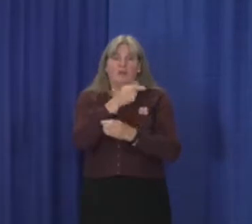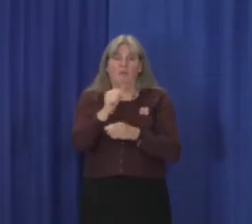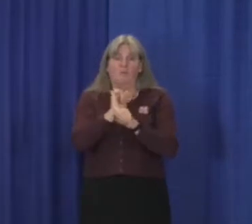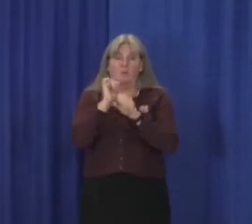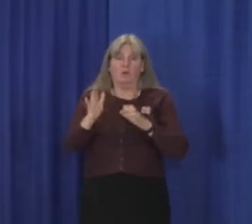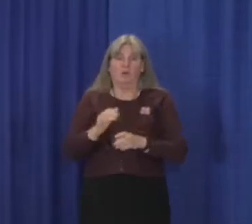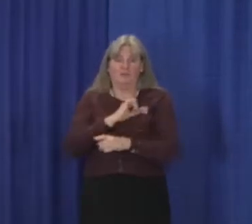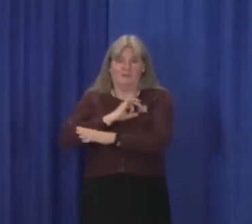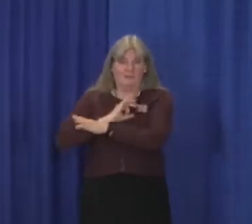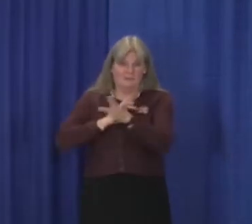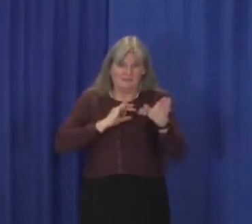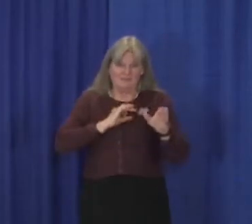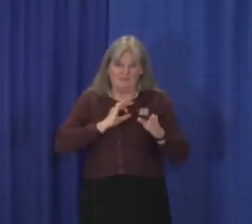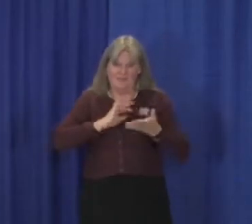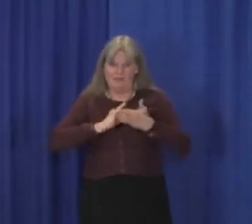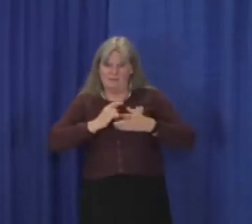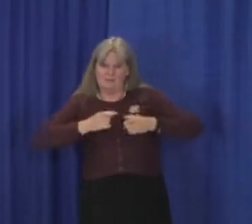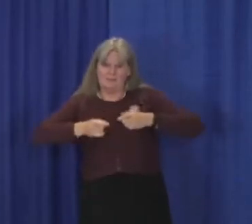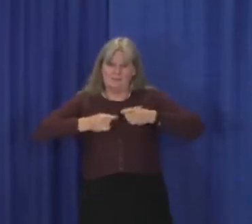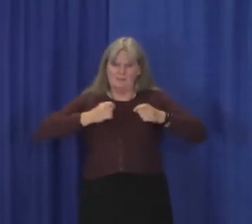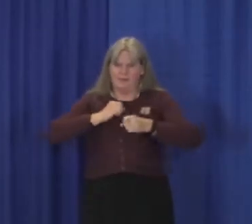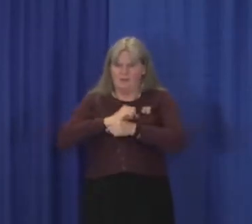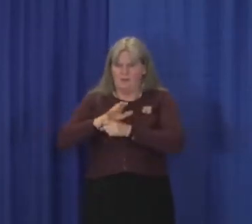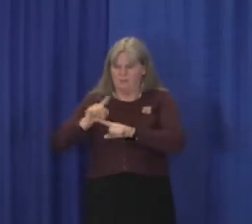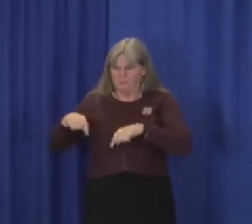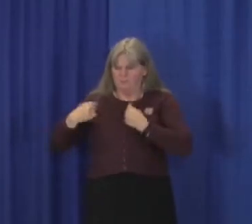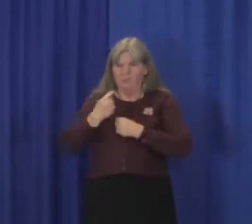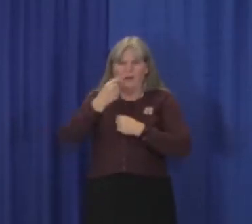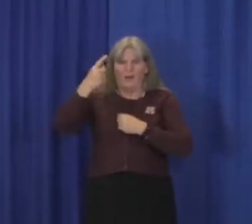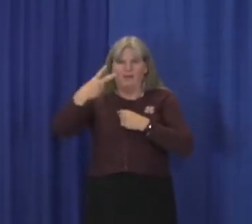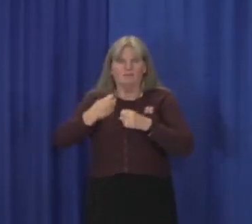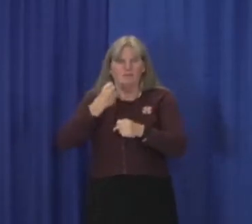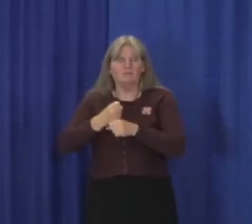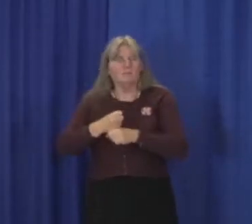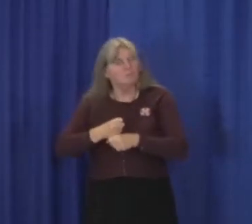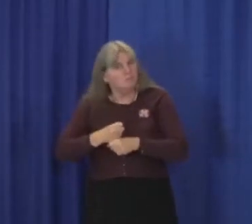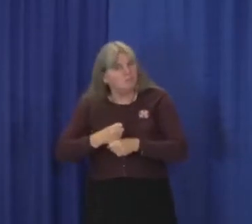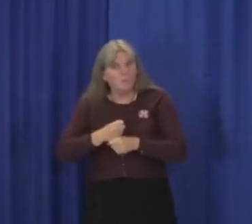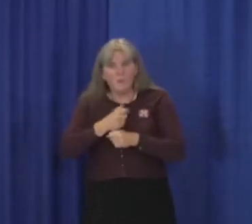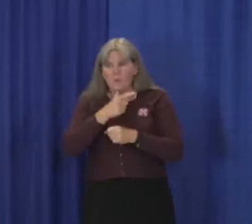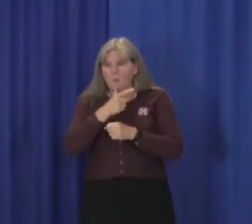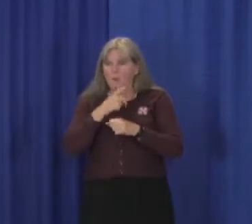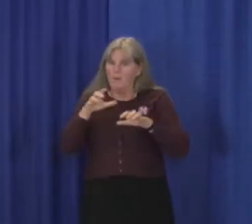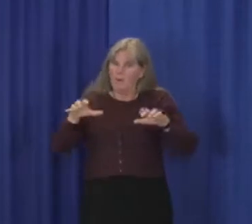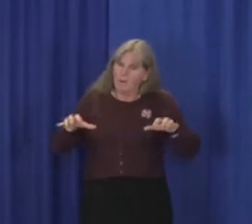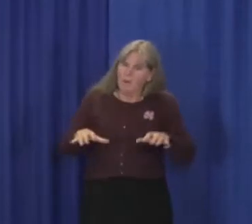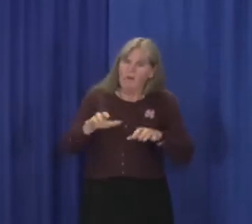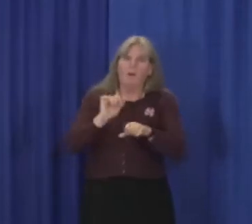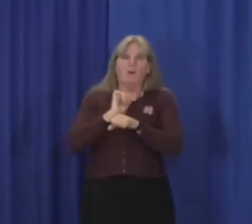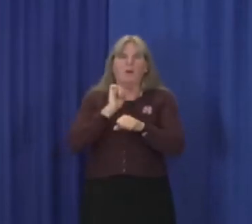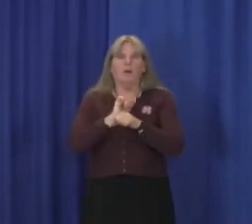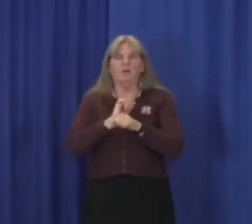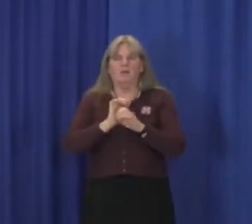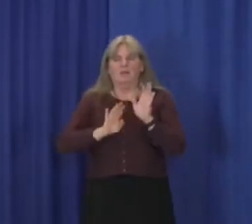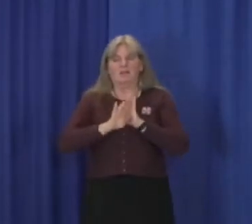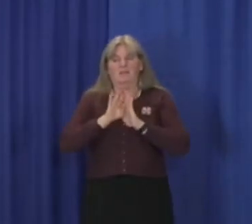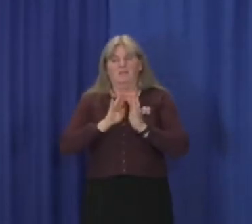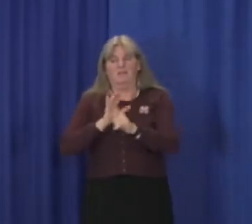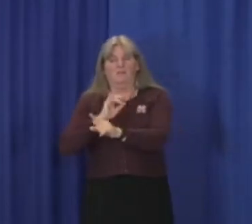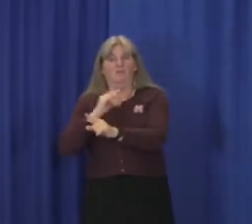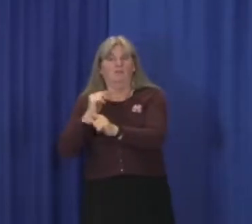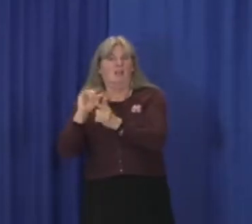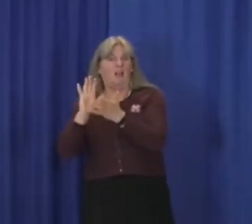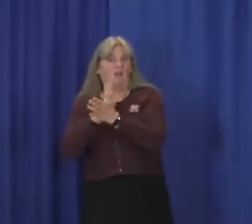that have helped us manage the pandemic over the past year and a half, including those who've worked so hard getting the new document here, forging